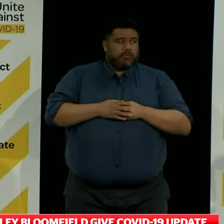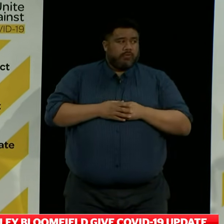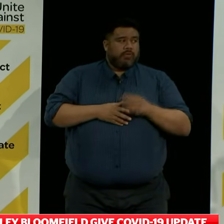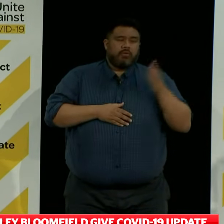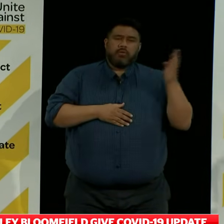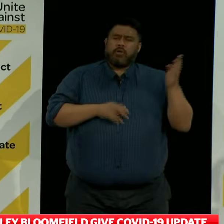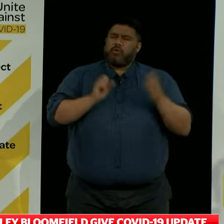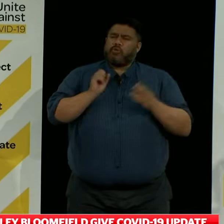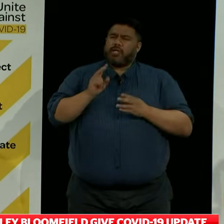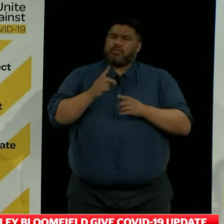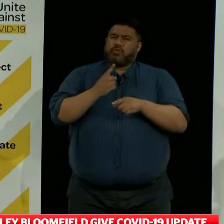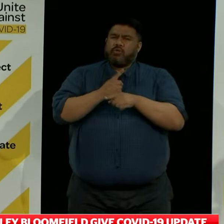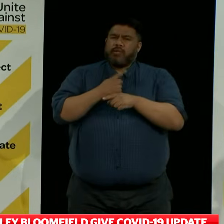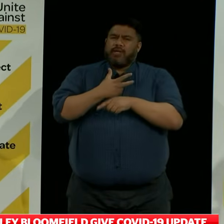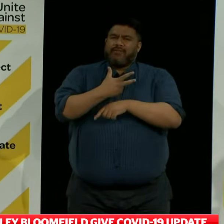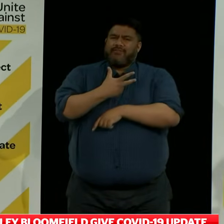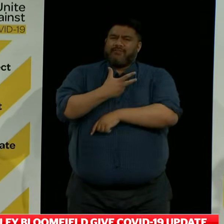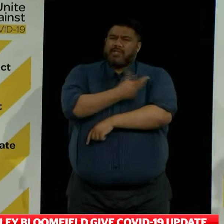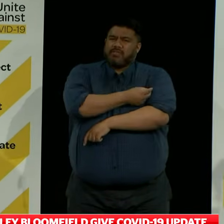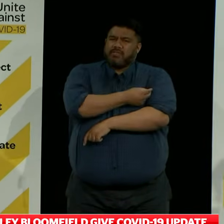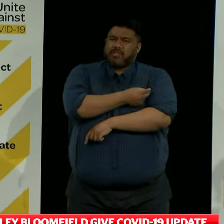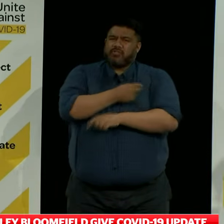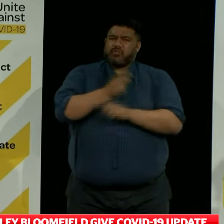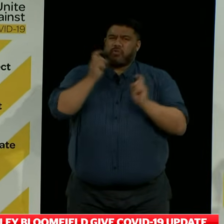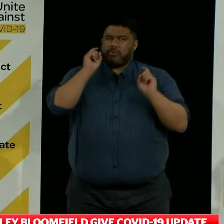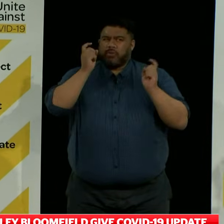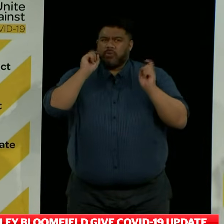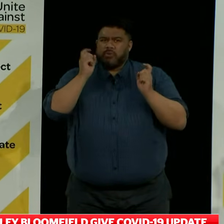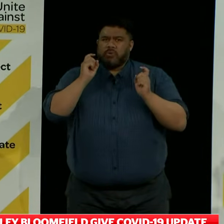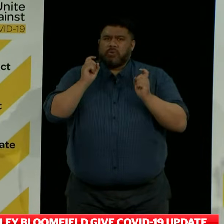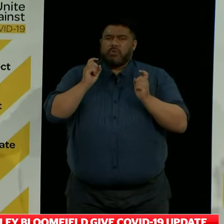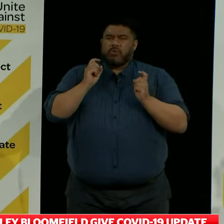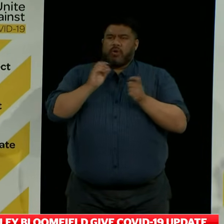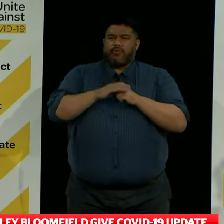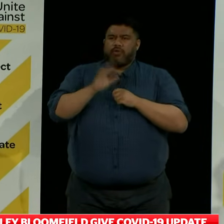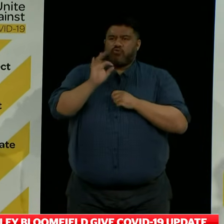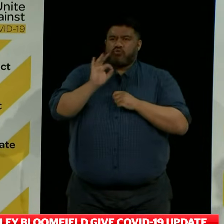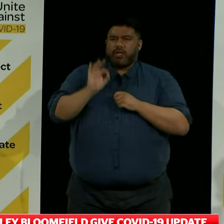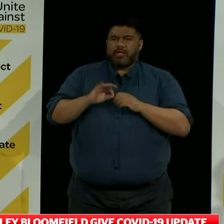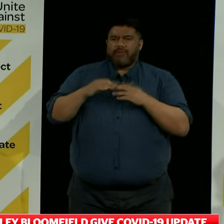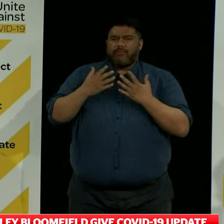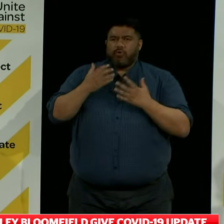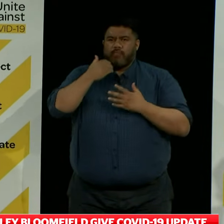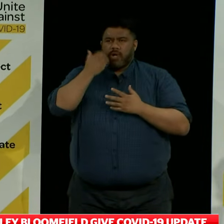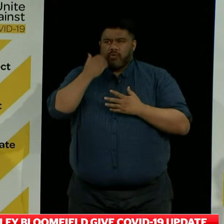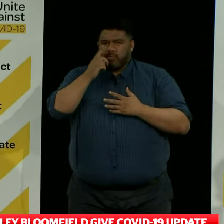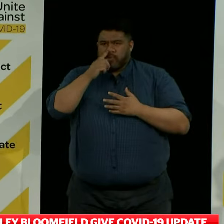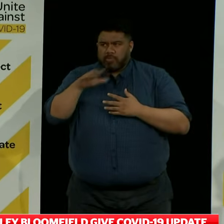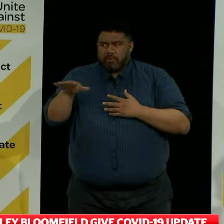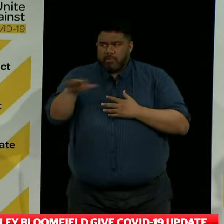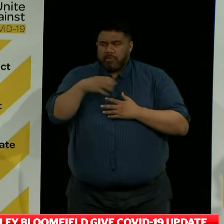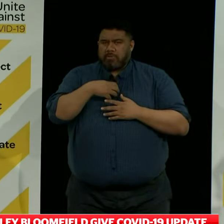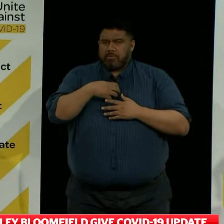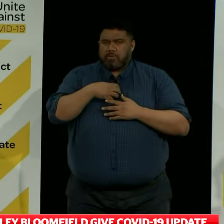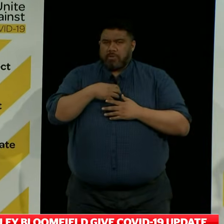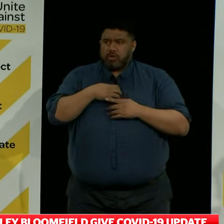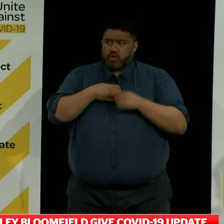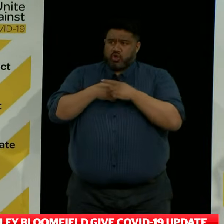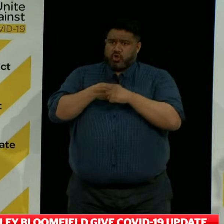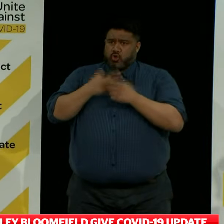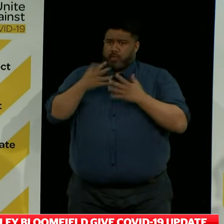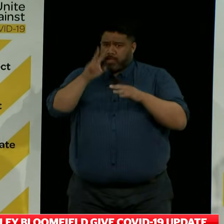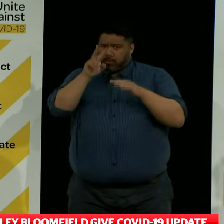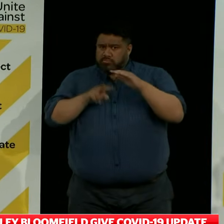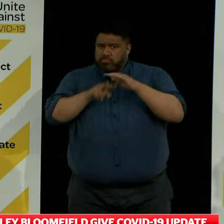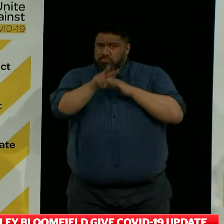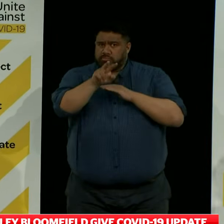the vaccination concerns around the vaccination rate being low for Māori, have you forecasted at